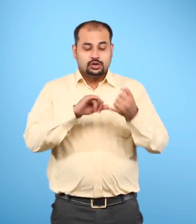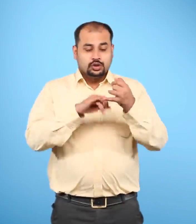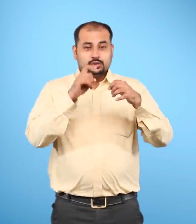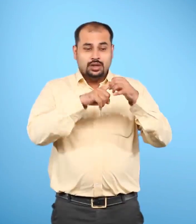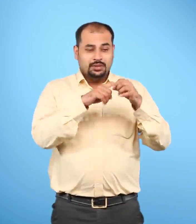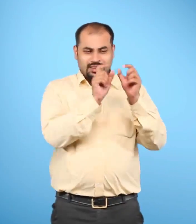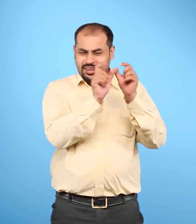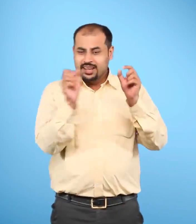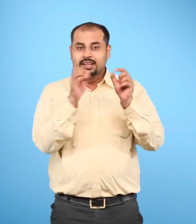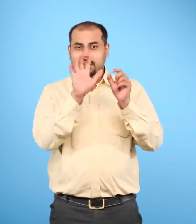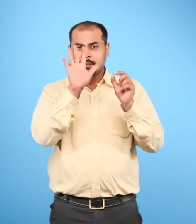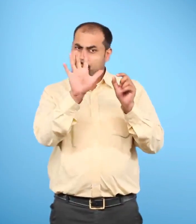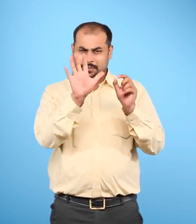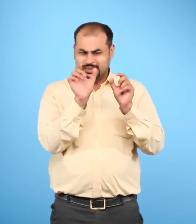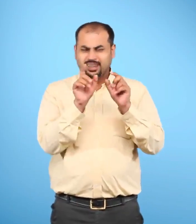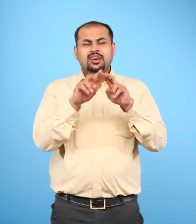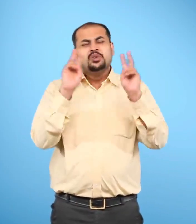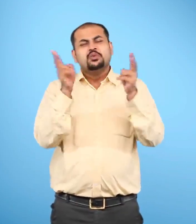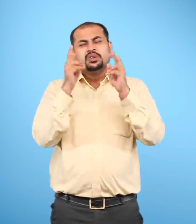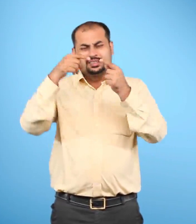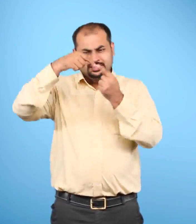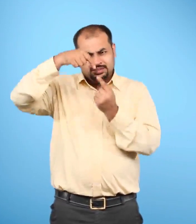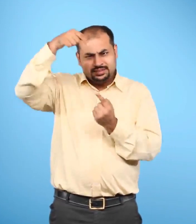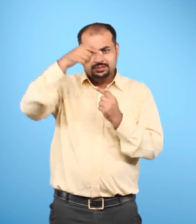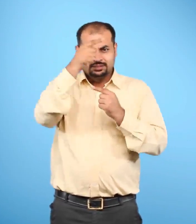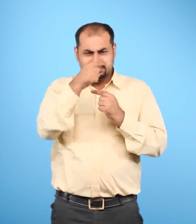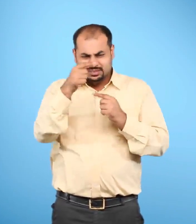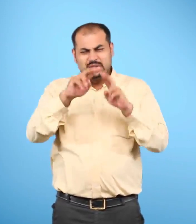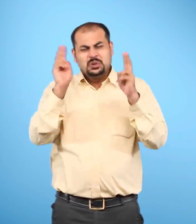Did you get all the 12 shapes using 5 squares?